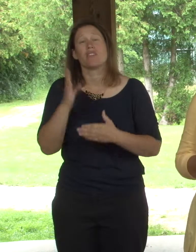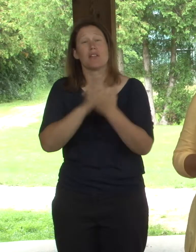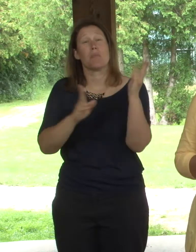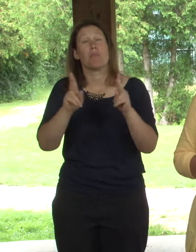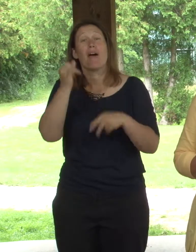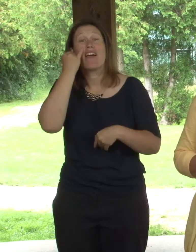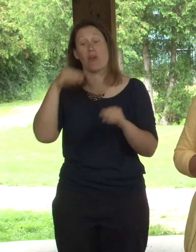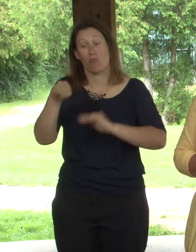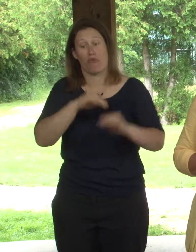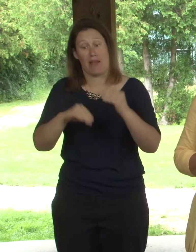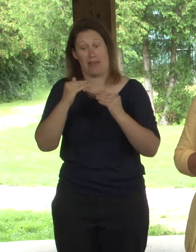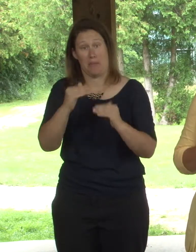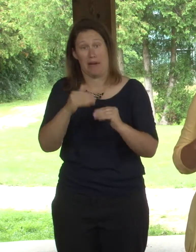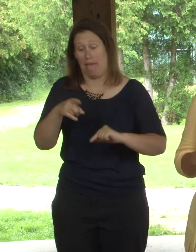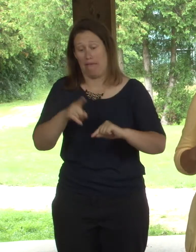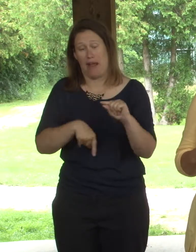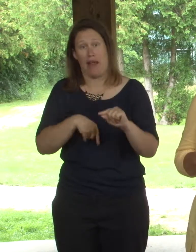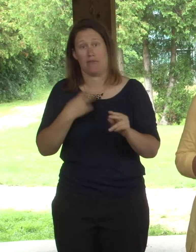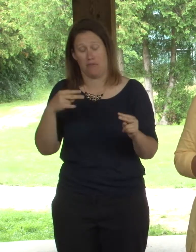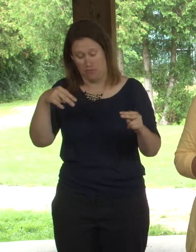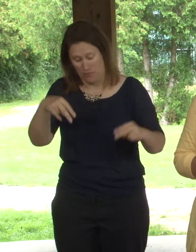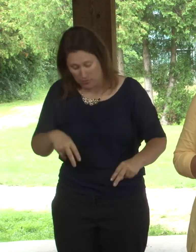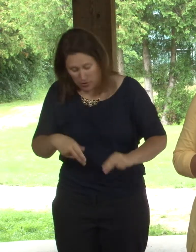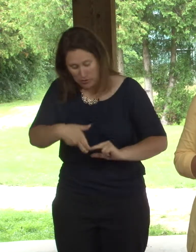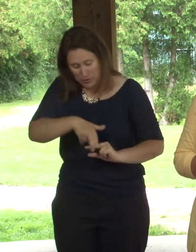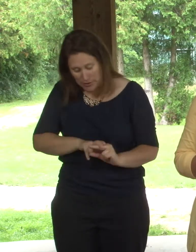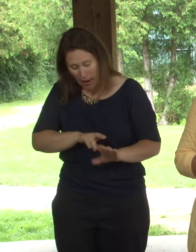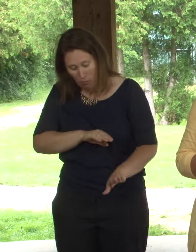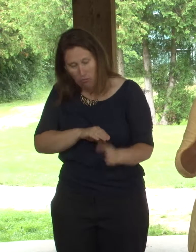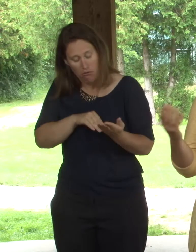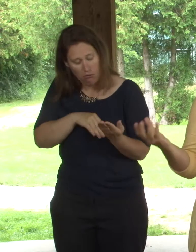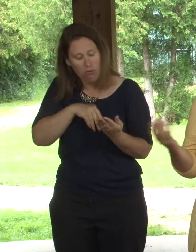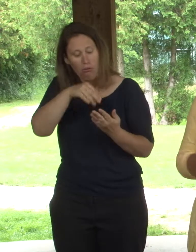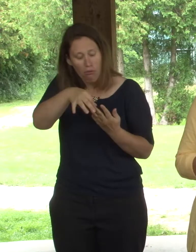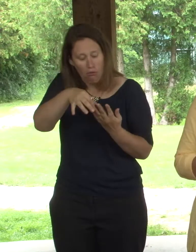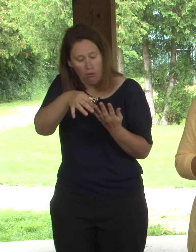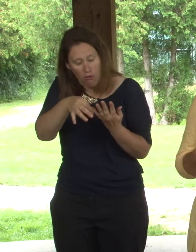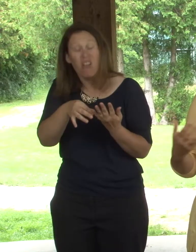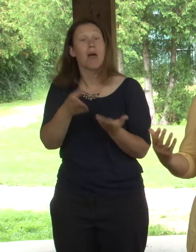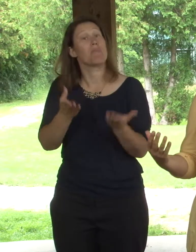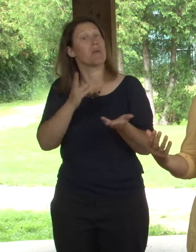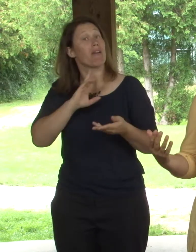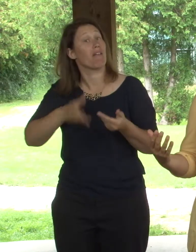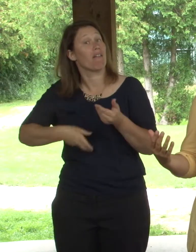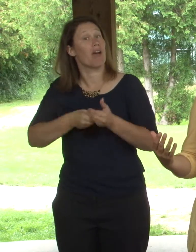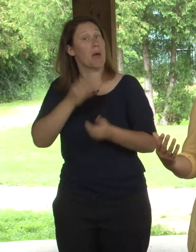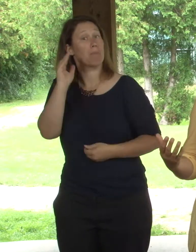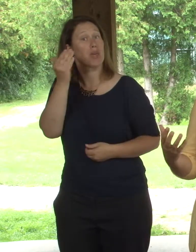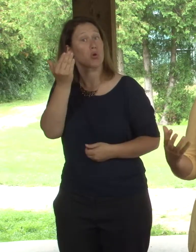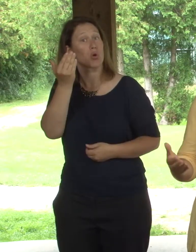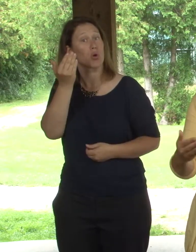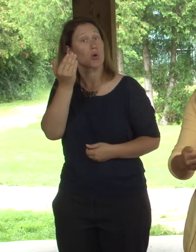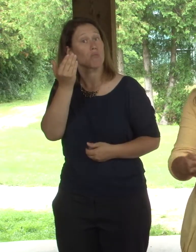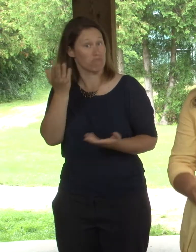flexible and take a look at their feet as detailed as they should, they may be able to use a mirror. So a great tip would